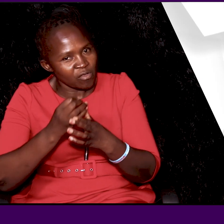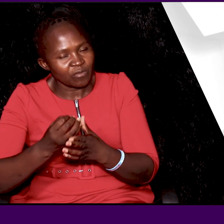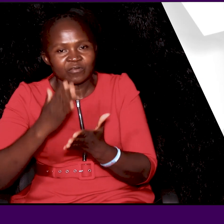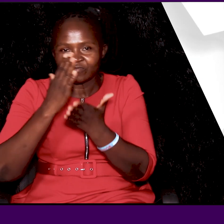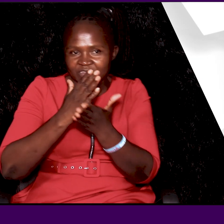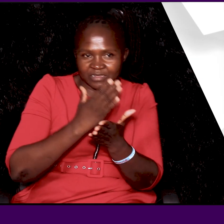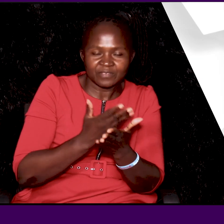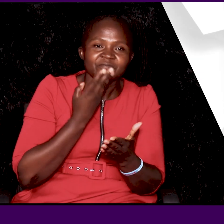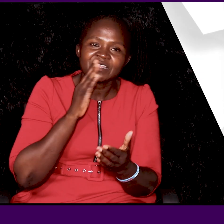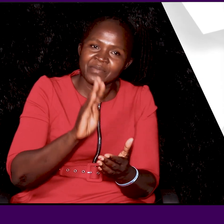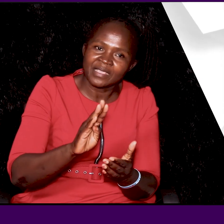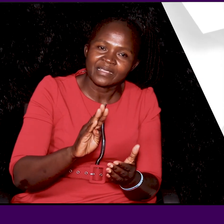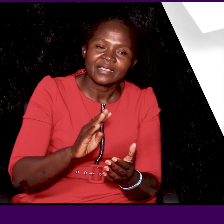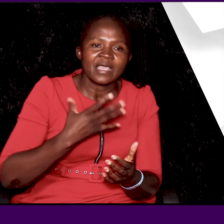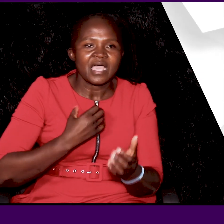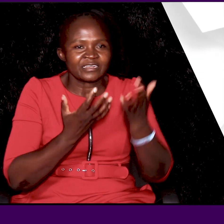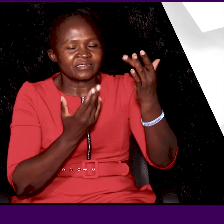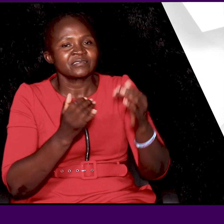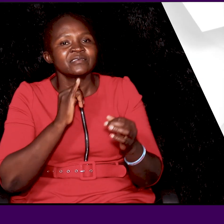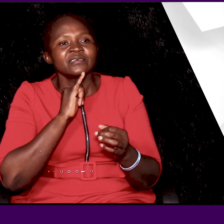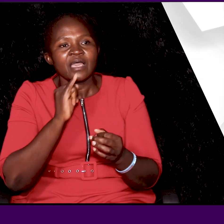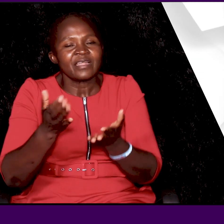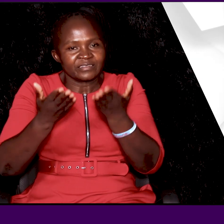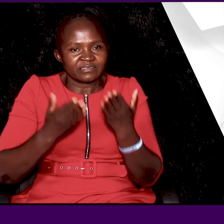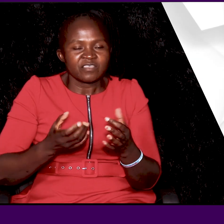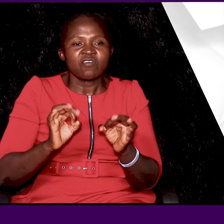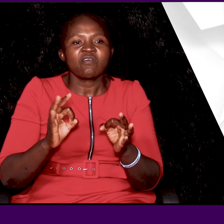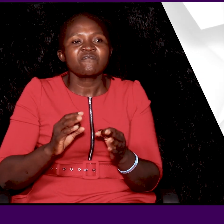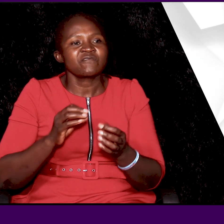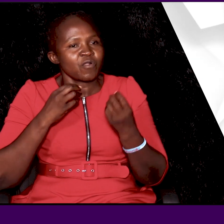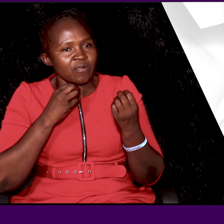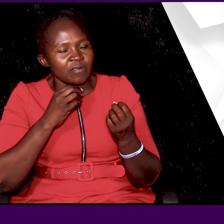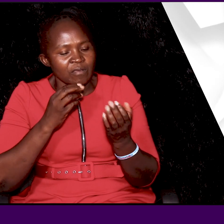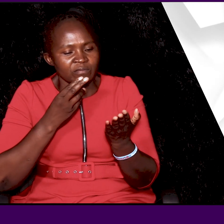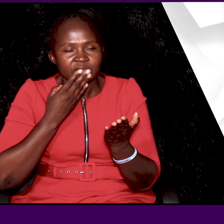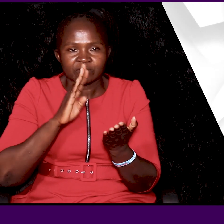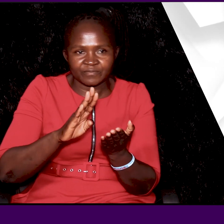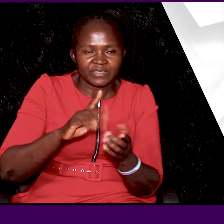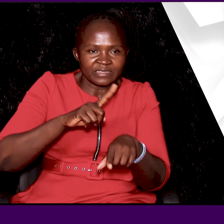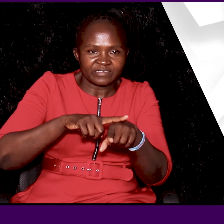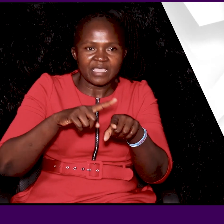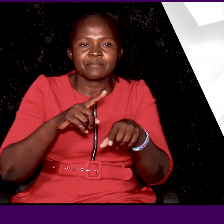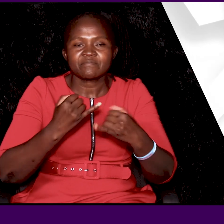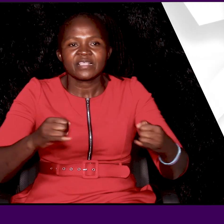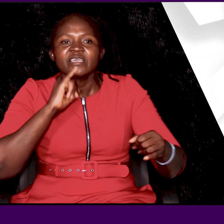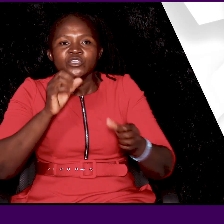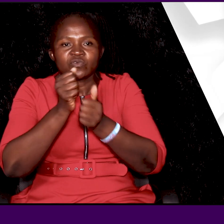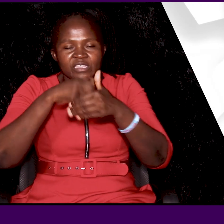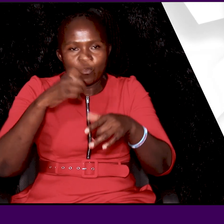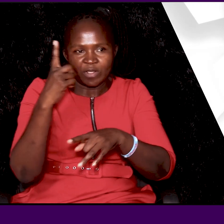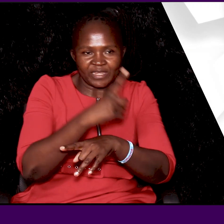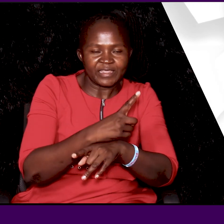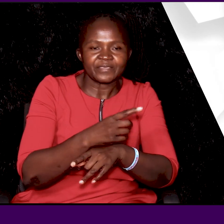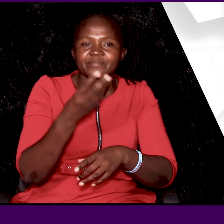routine correspondences, and the requirement is receipt of correspondence. The timeline is within 1 day and the